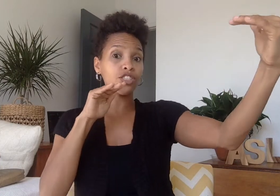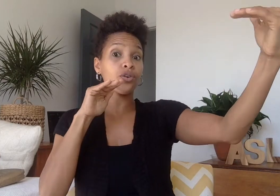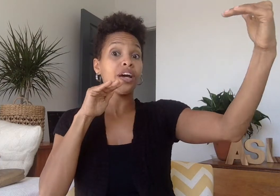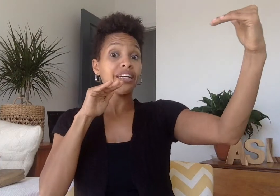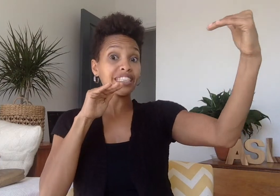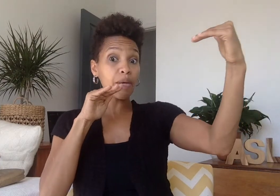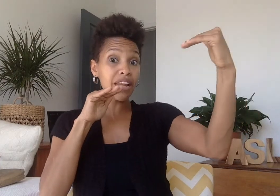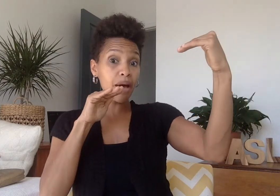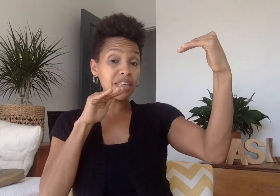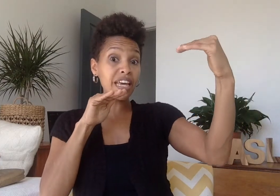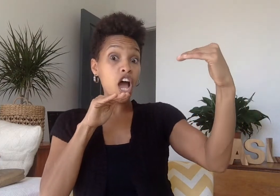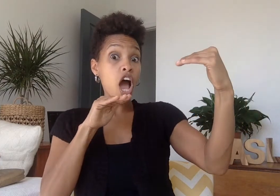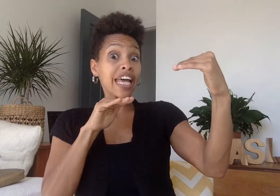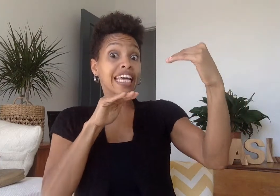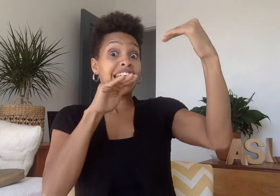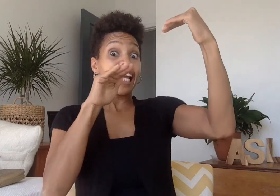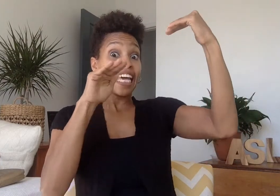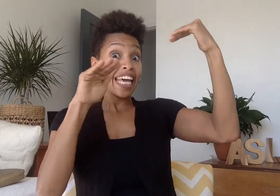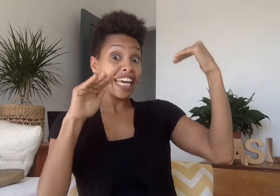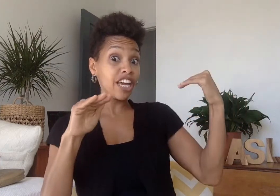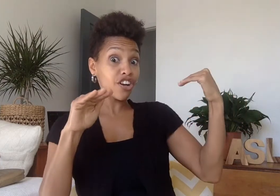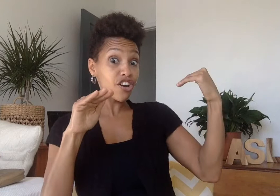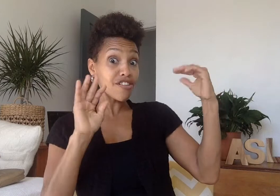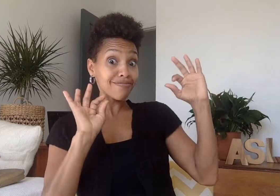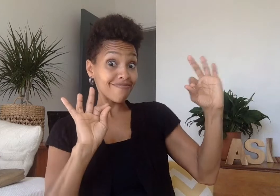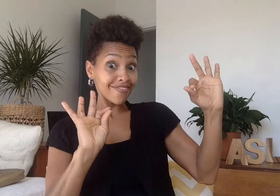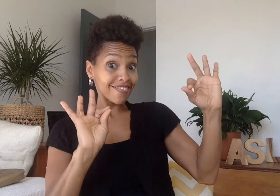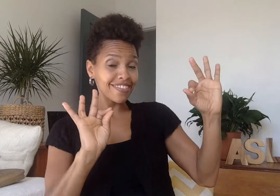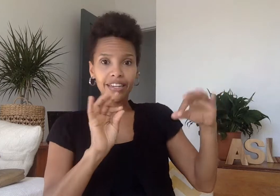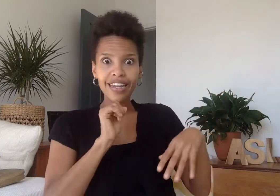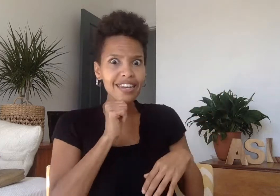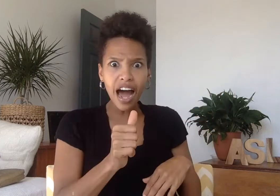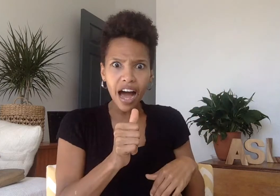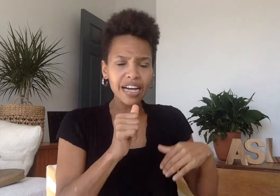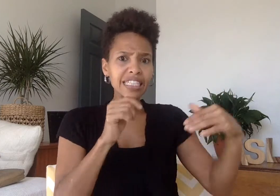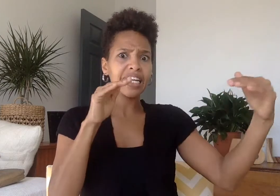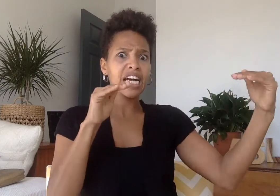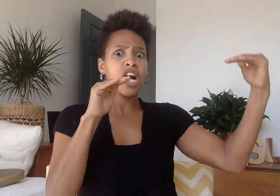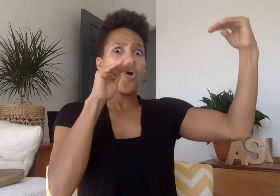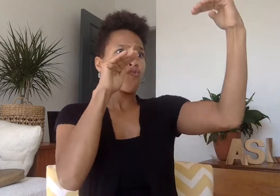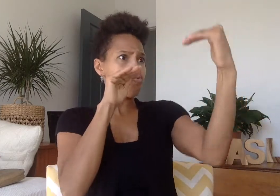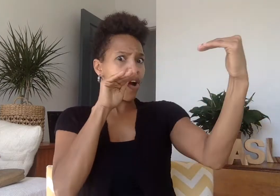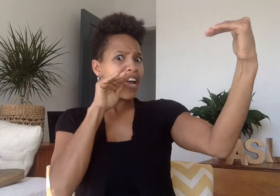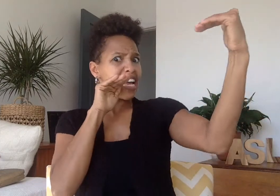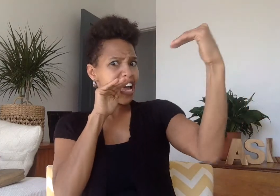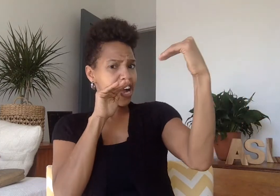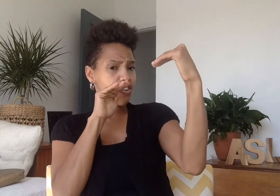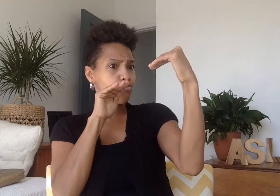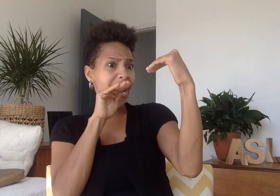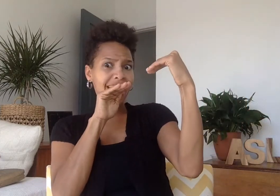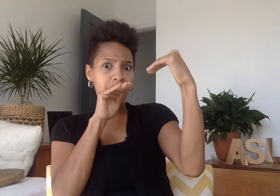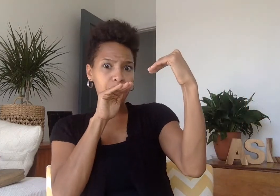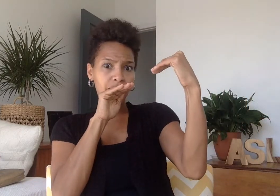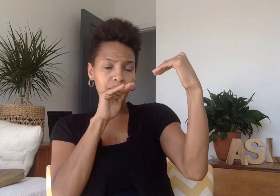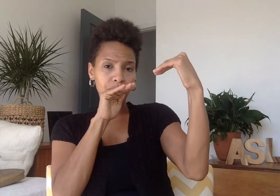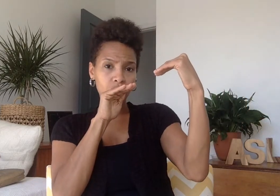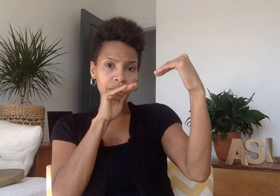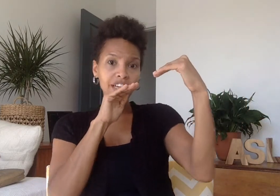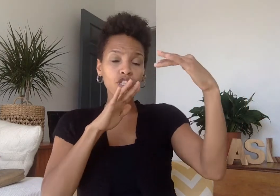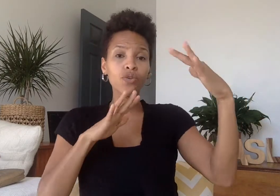So it's coming at me here, not right at me. Okay,